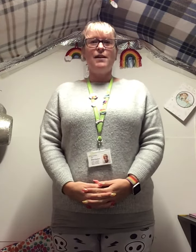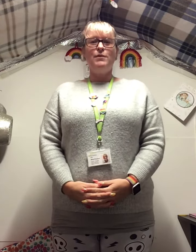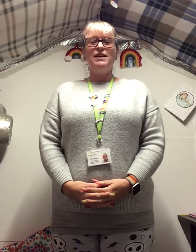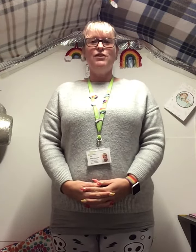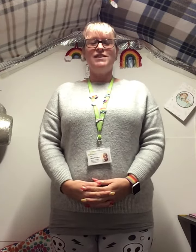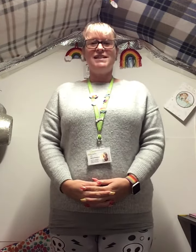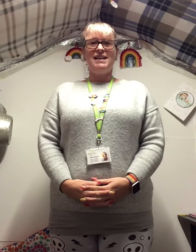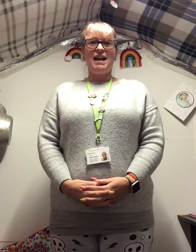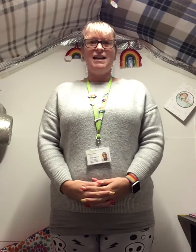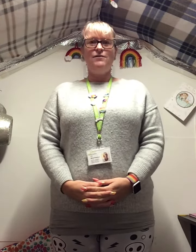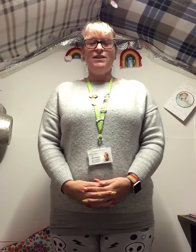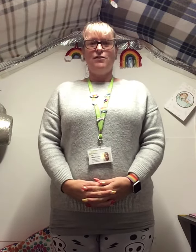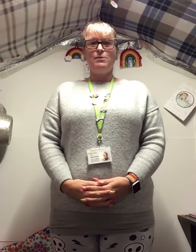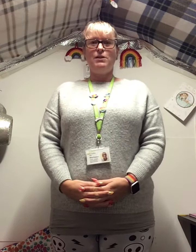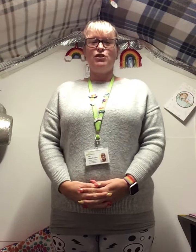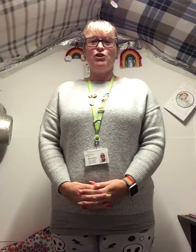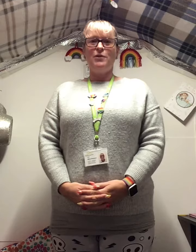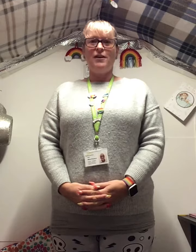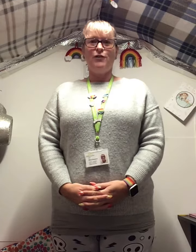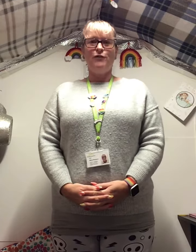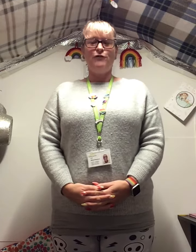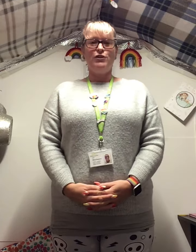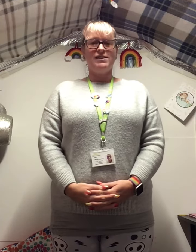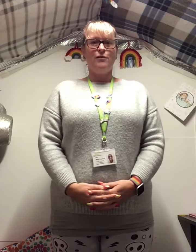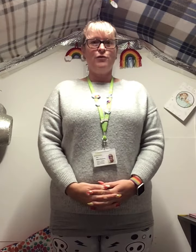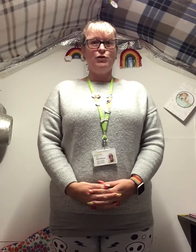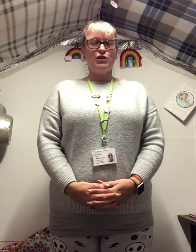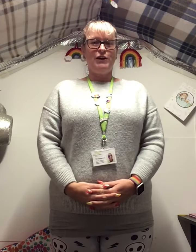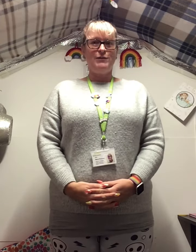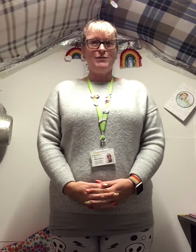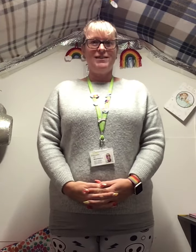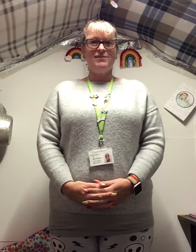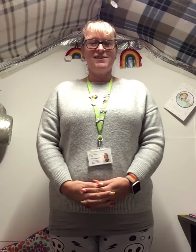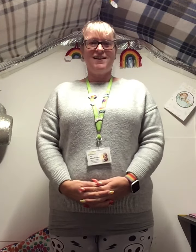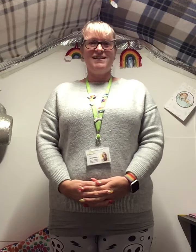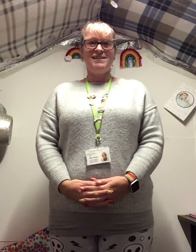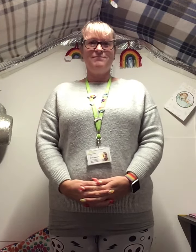we'd love to see any videos and pictures you have of yourself or your child doing those signs.